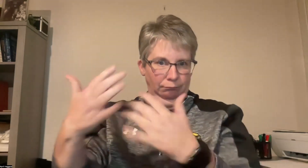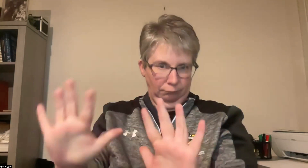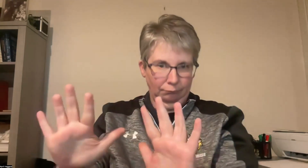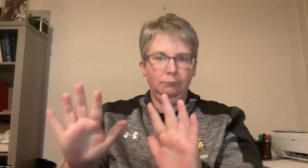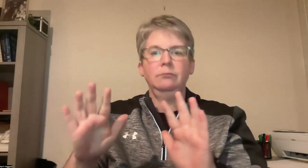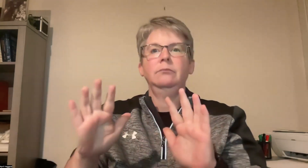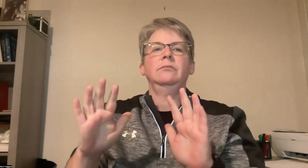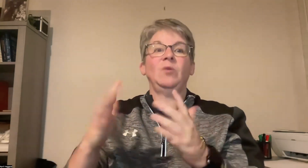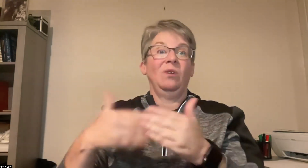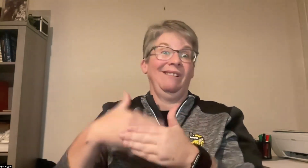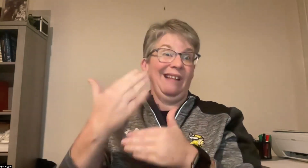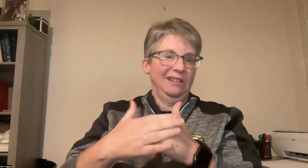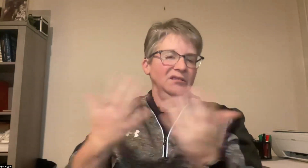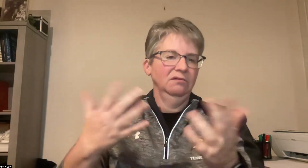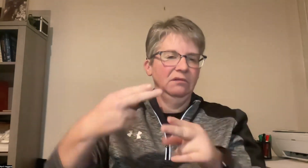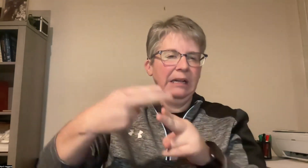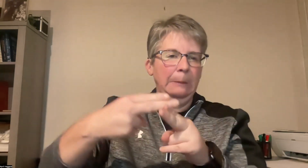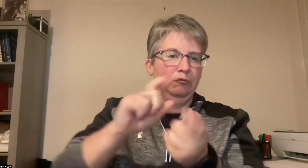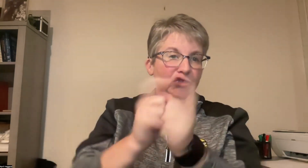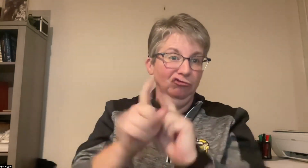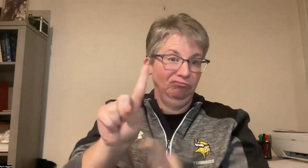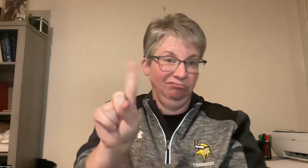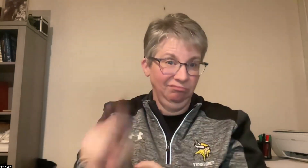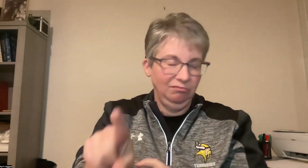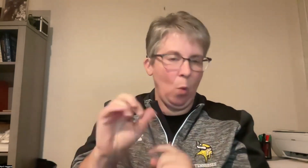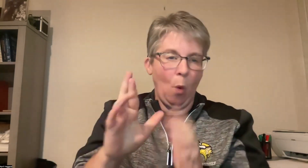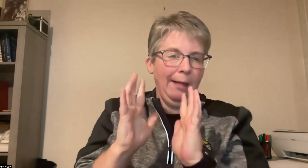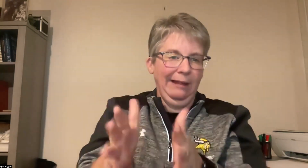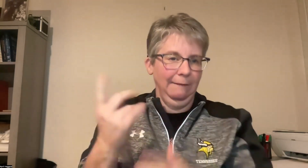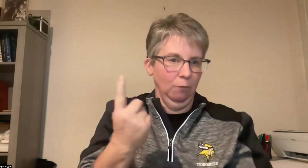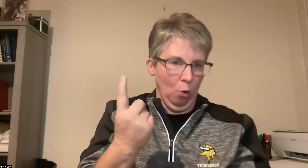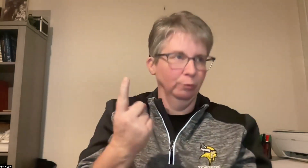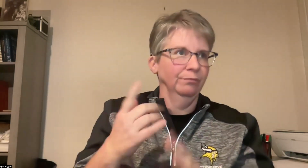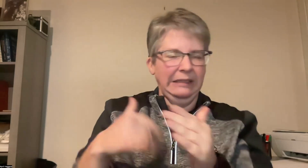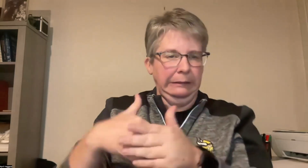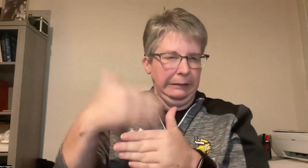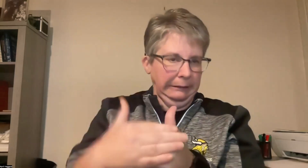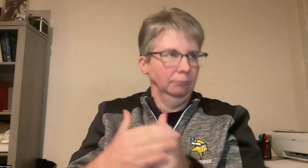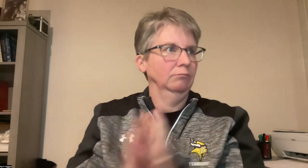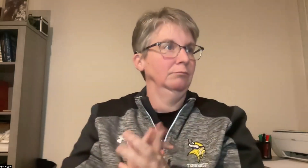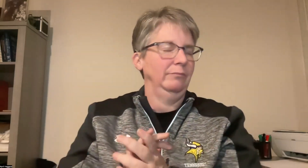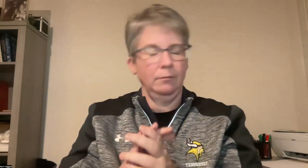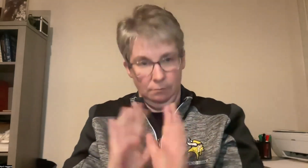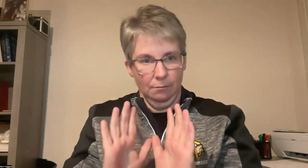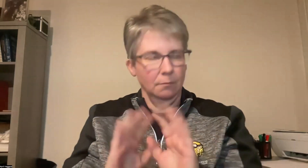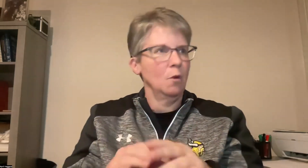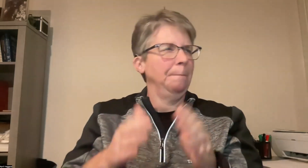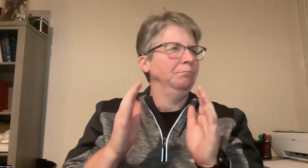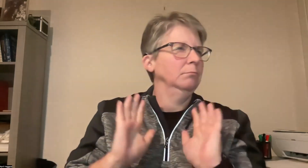about the mission, vision statements, and the name change. So we'll just hold